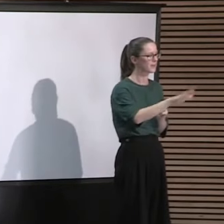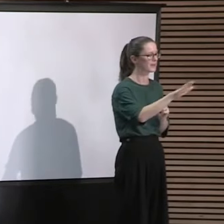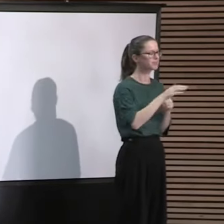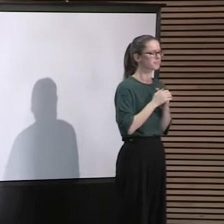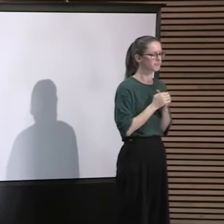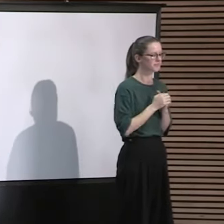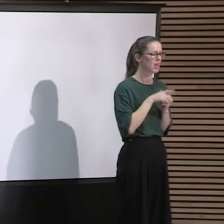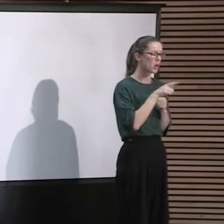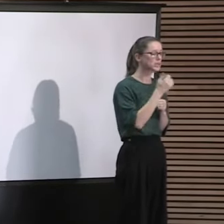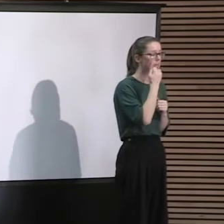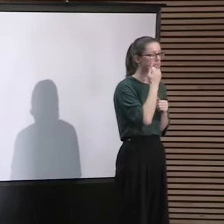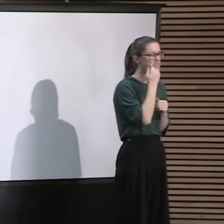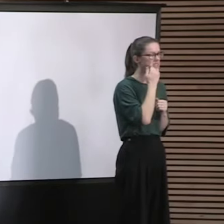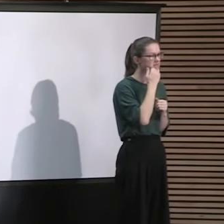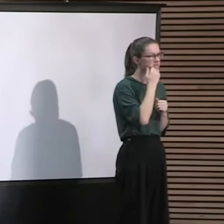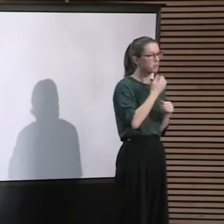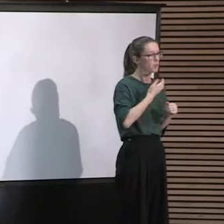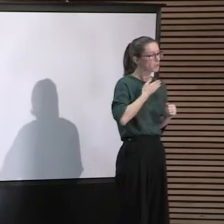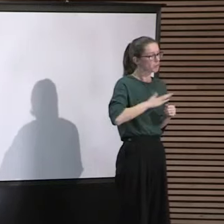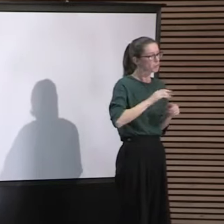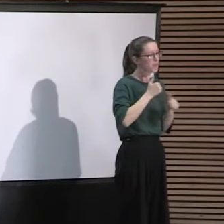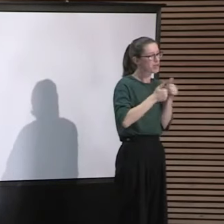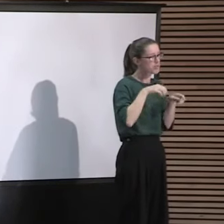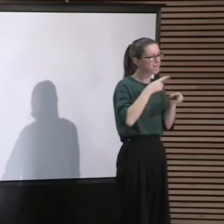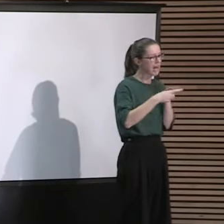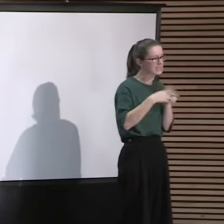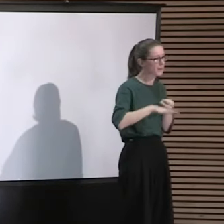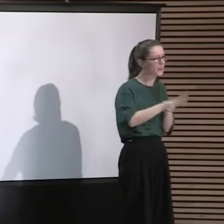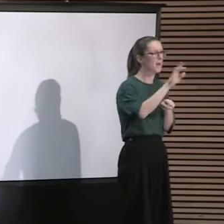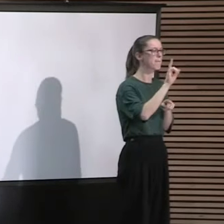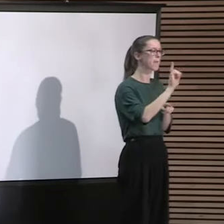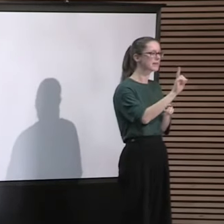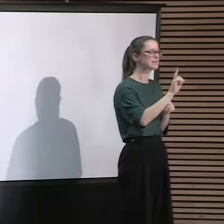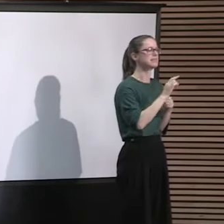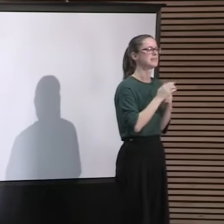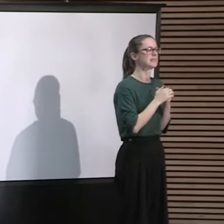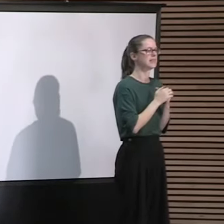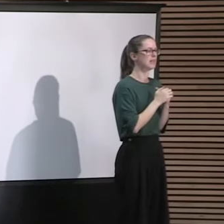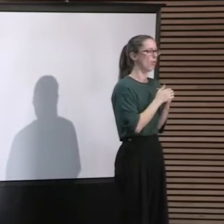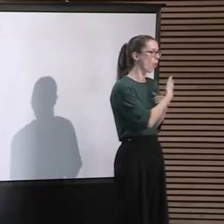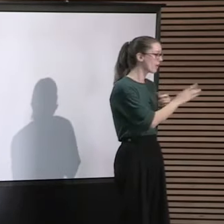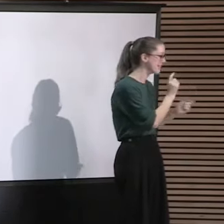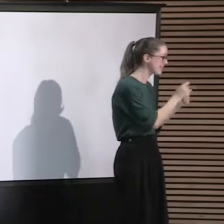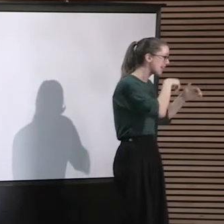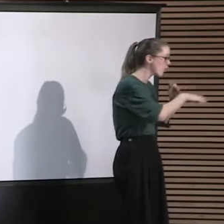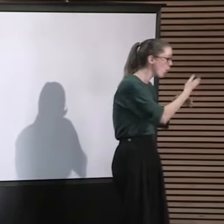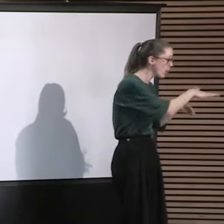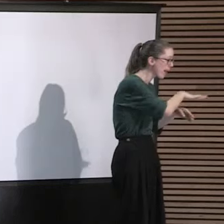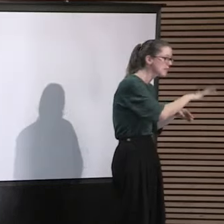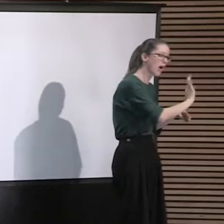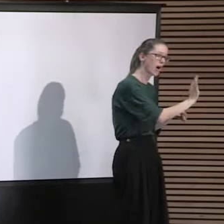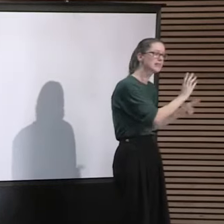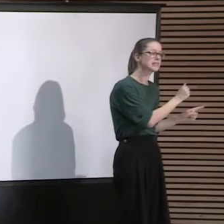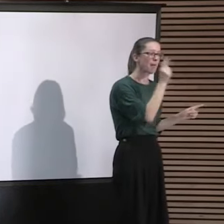those numbers increasing faster. What we also know, though, is that not everyone was being tested at work. So those who got tested through